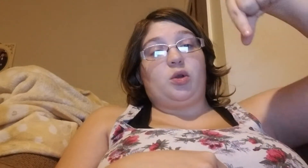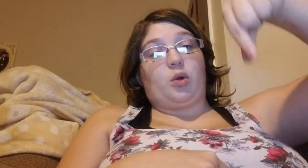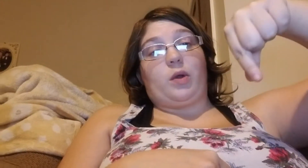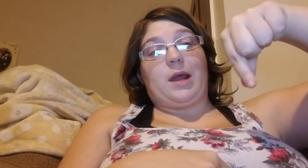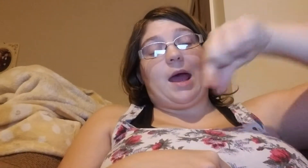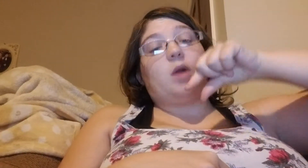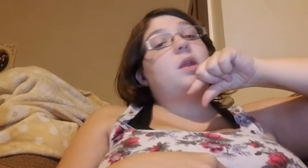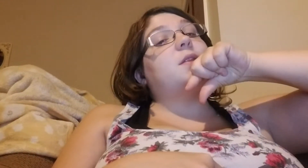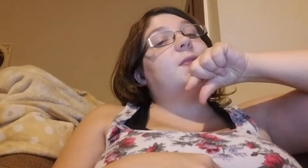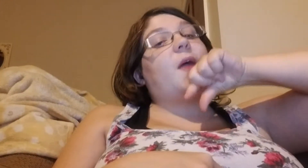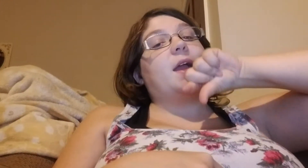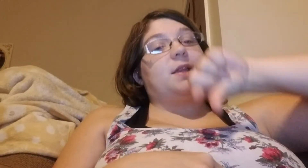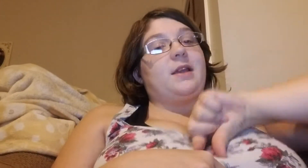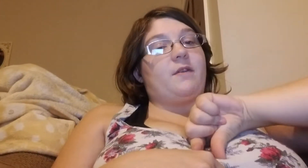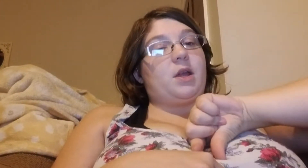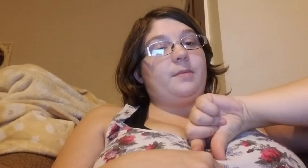Going down, it's Thanksgiving.